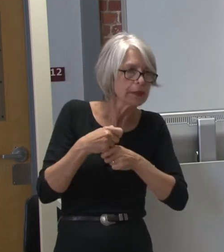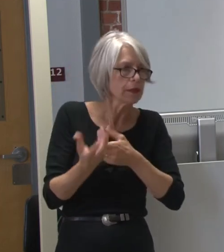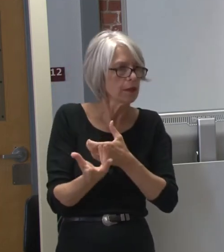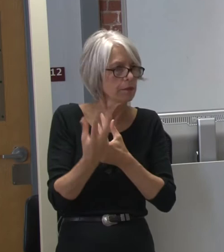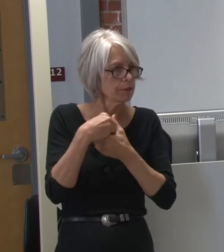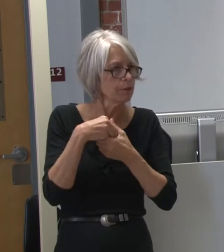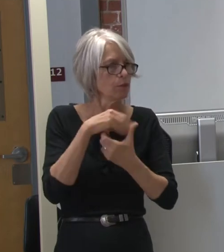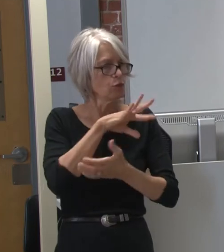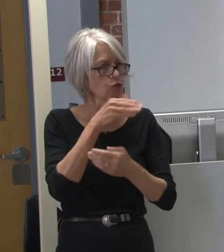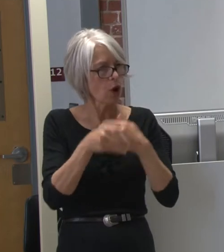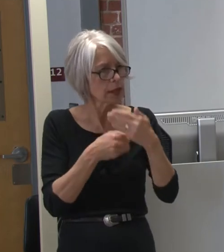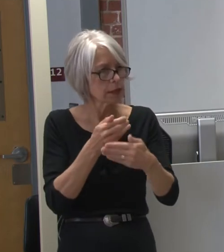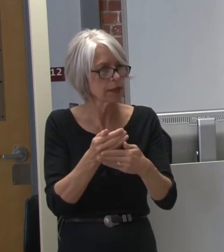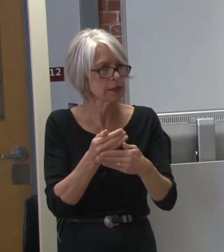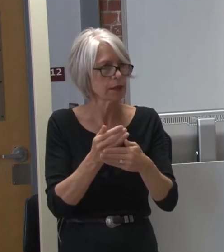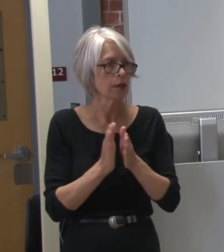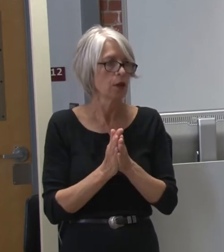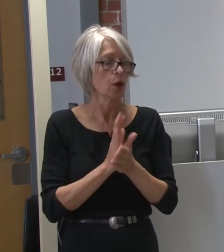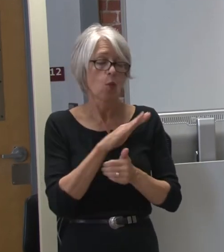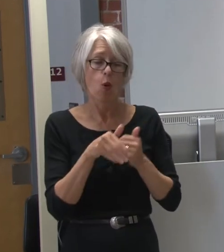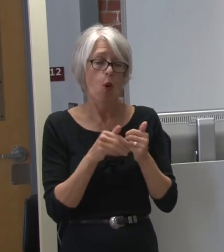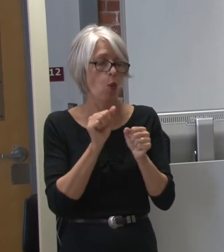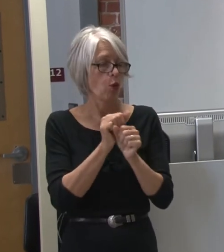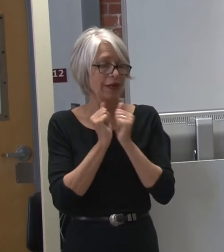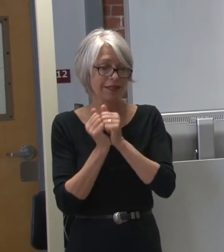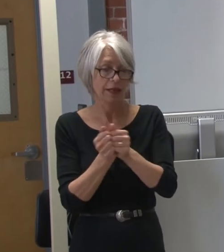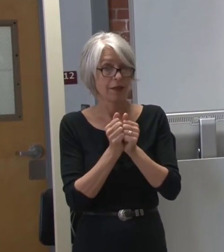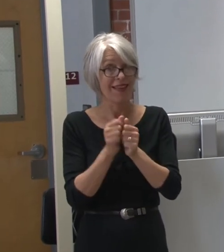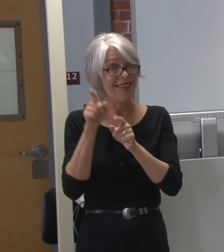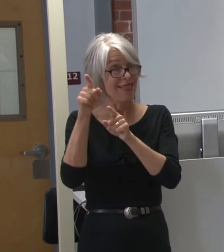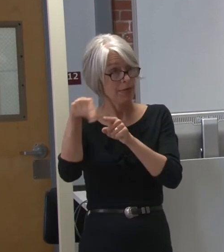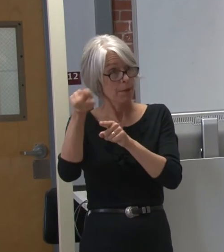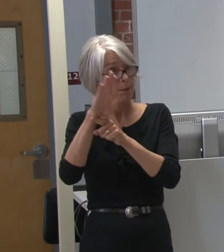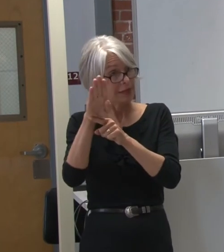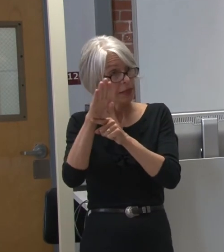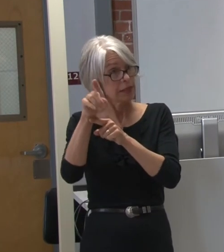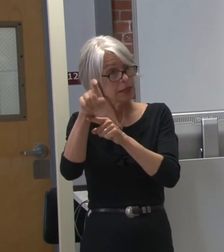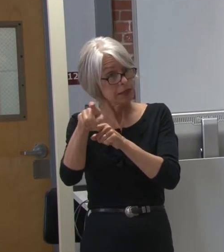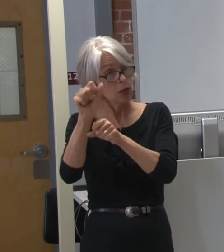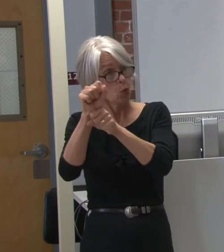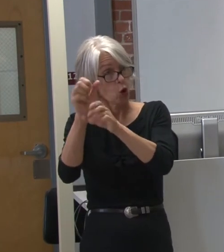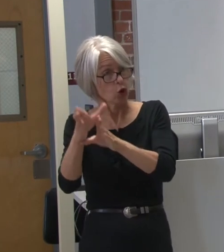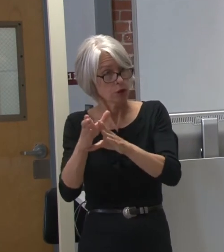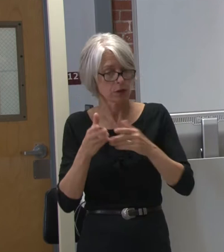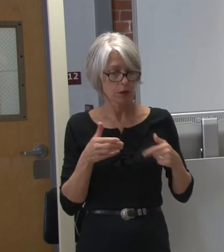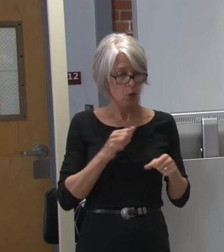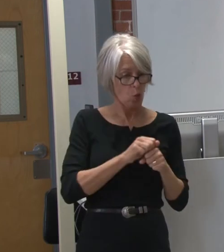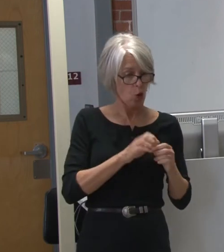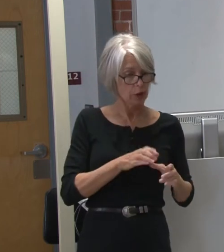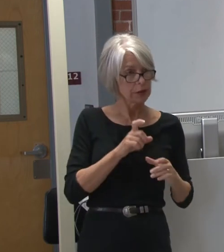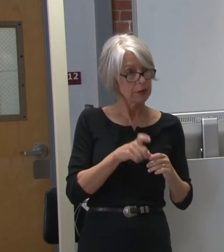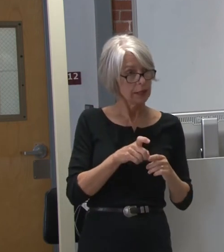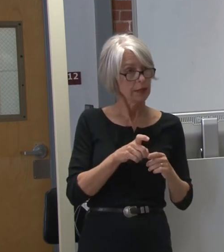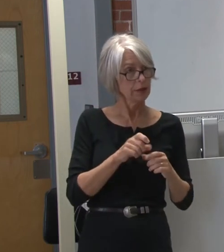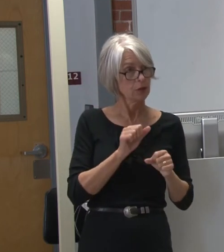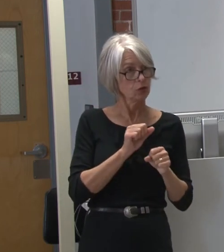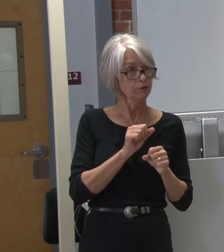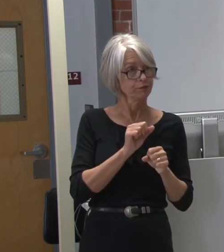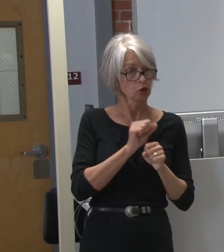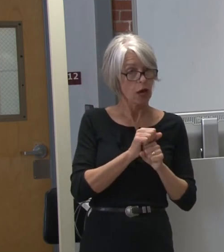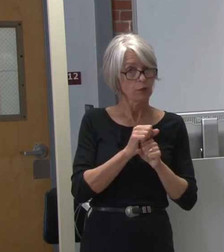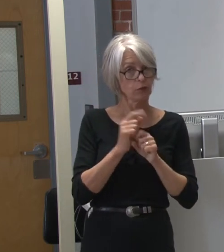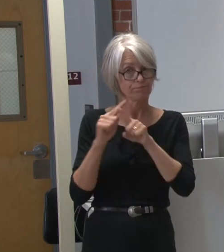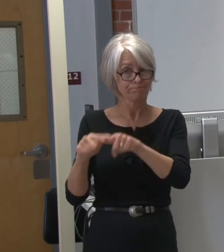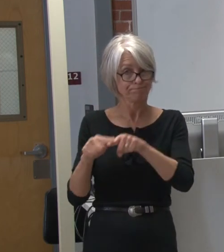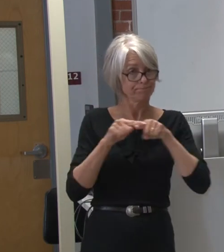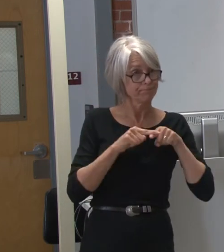them to contribute their best, because we're all in this together. They need workers, and workers need jobs. Last week I was